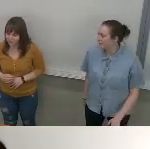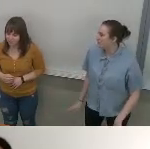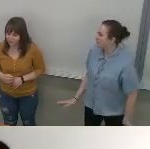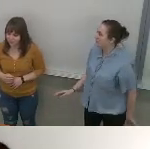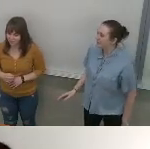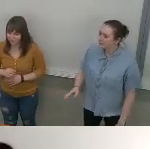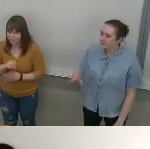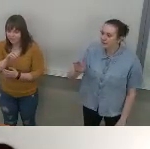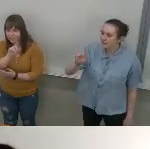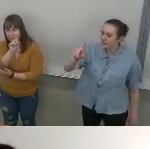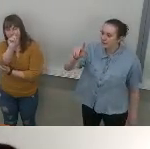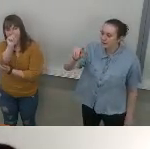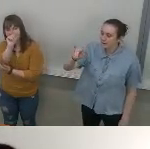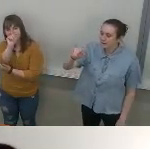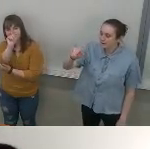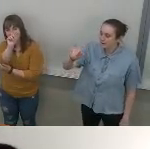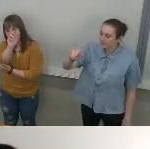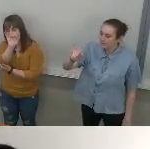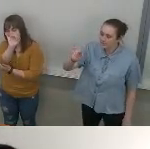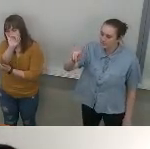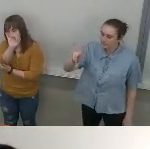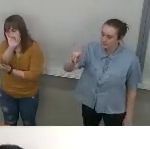You still have to wait for all of them.